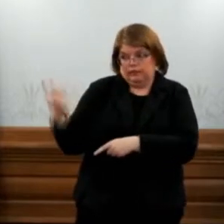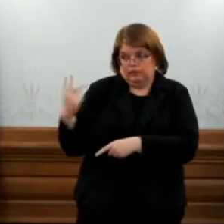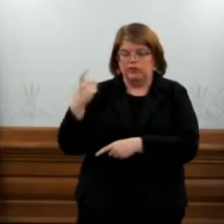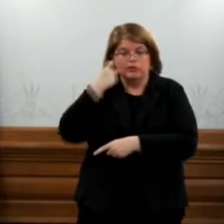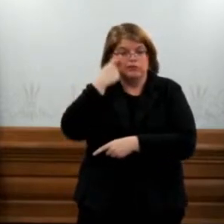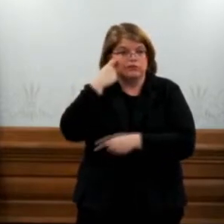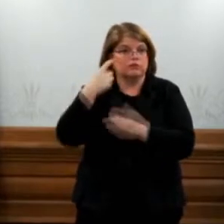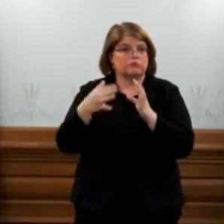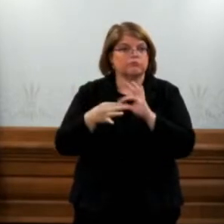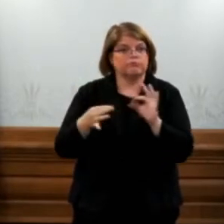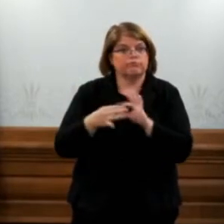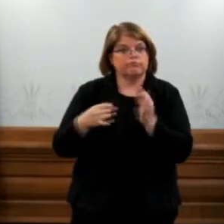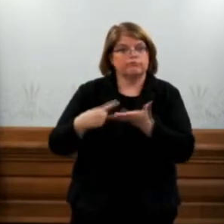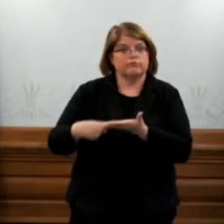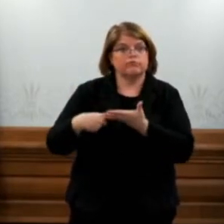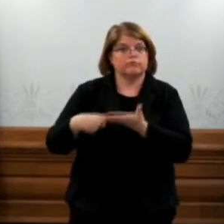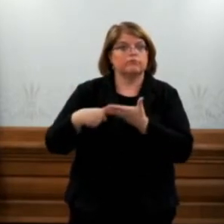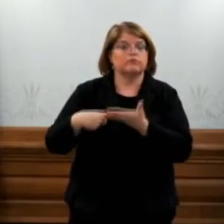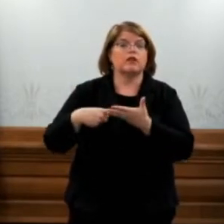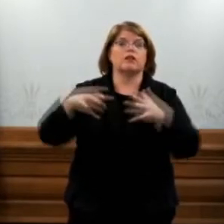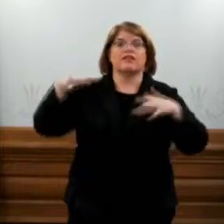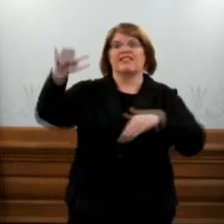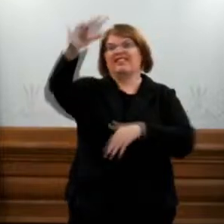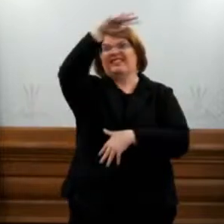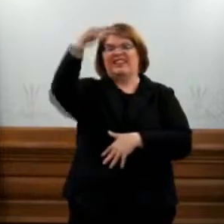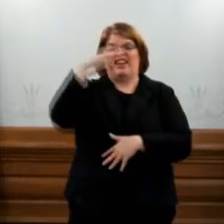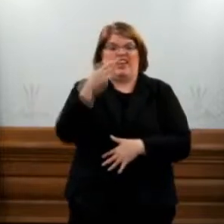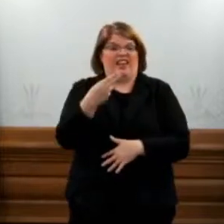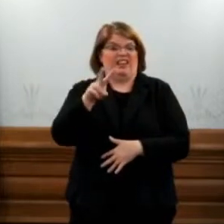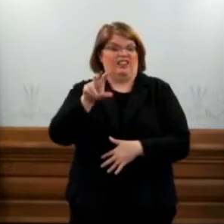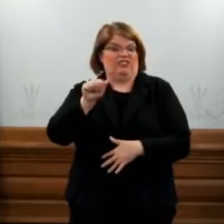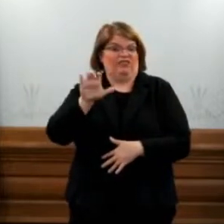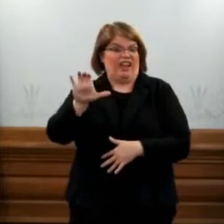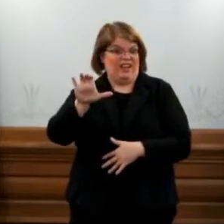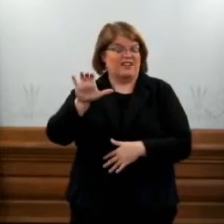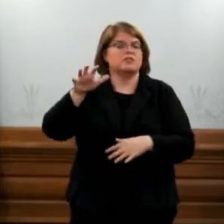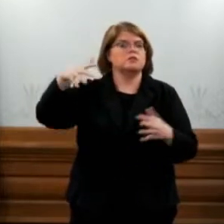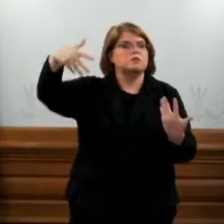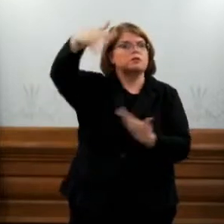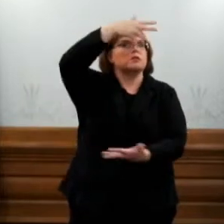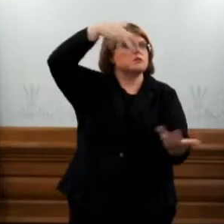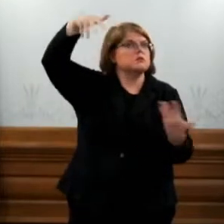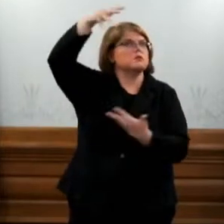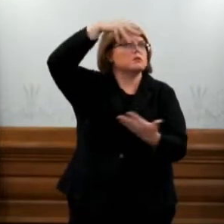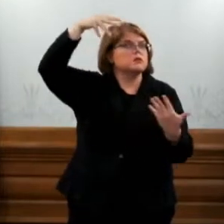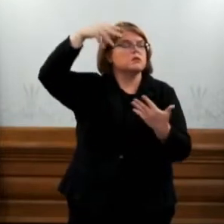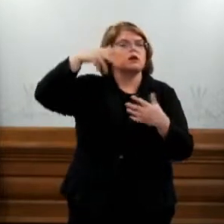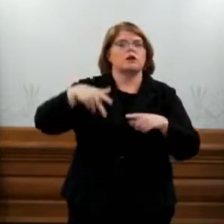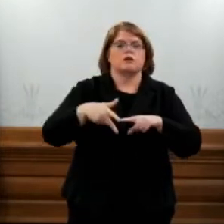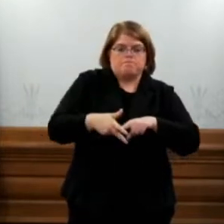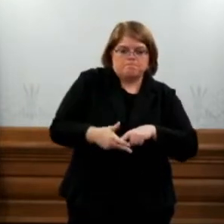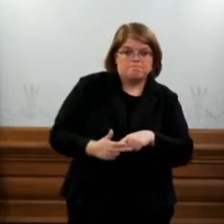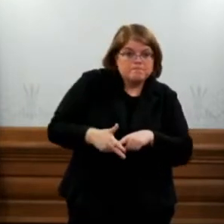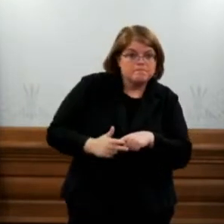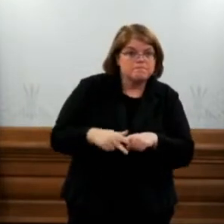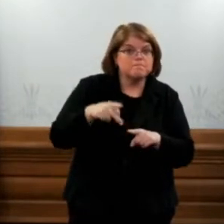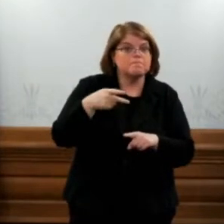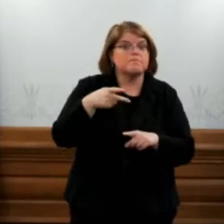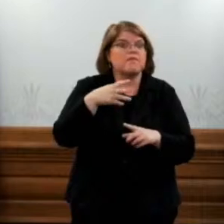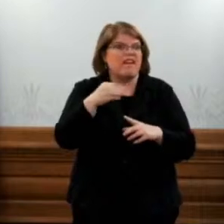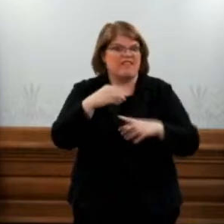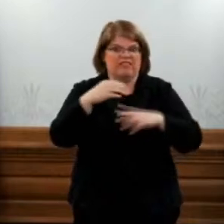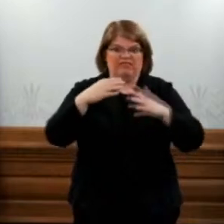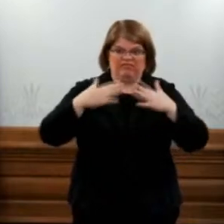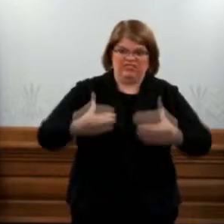about air handling and the impacts of that, if they're significant or not, plumbing, and the physical structures